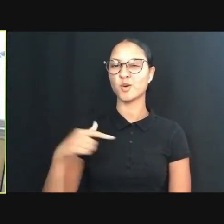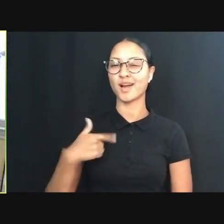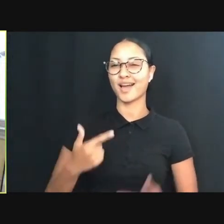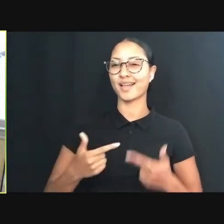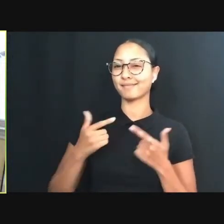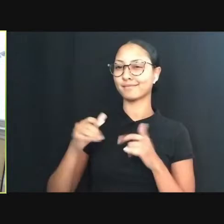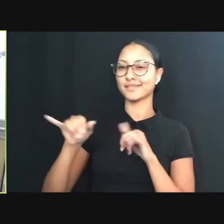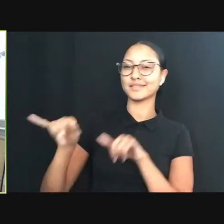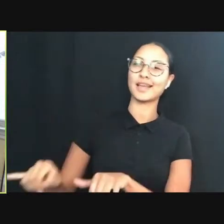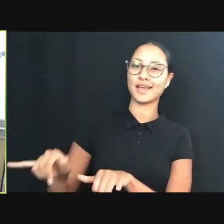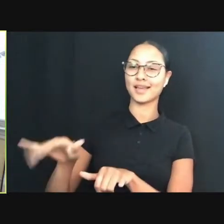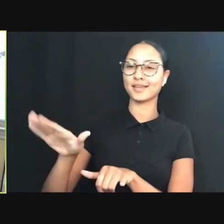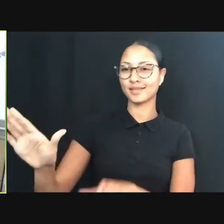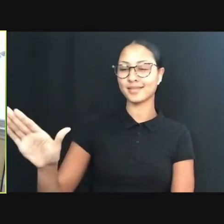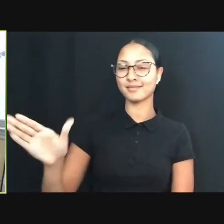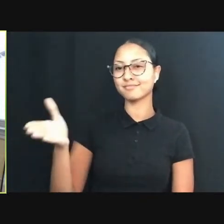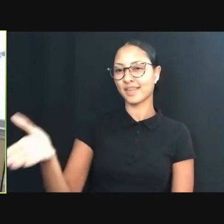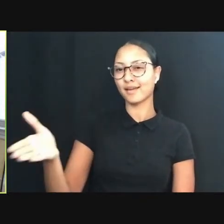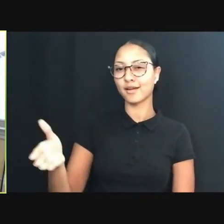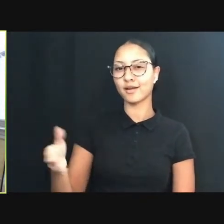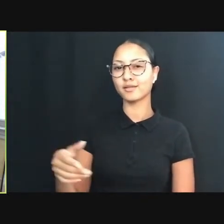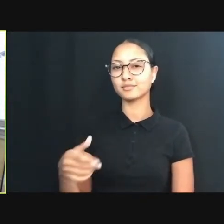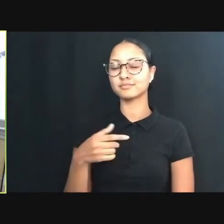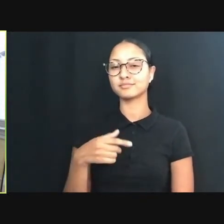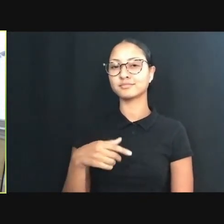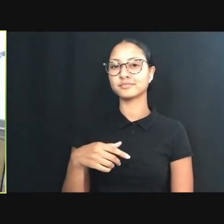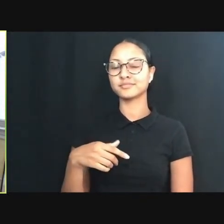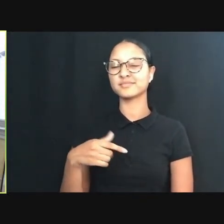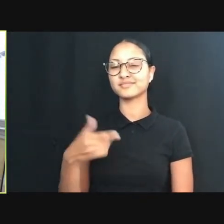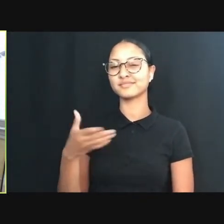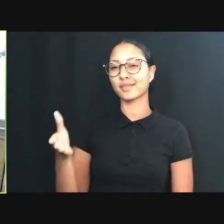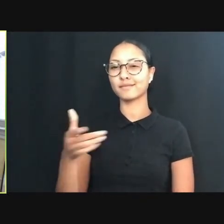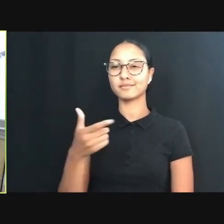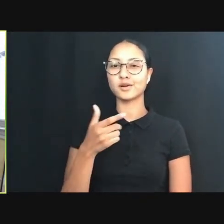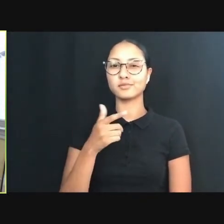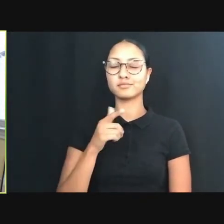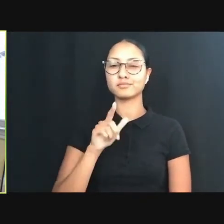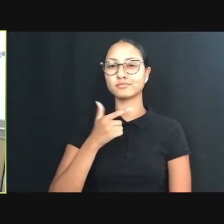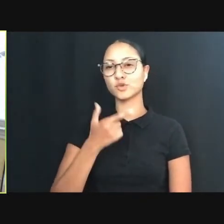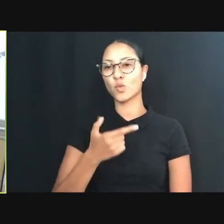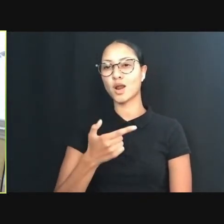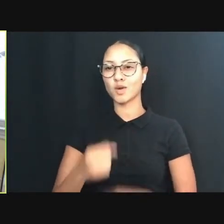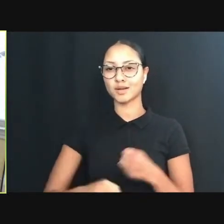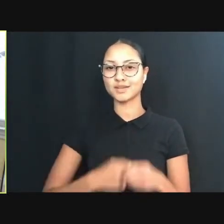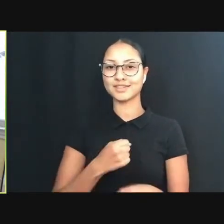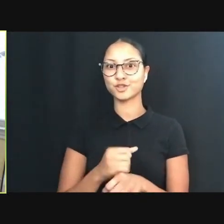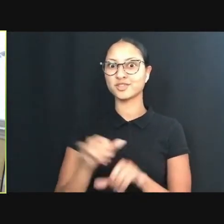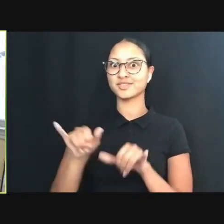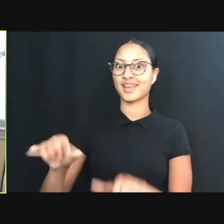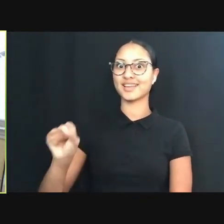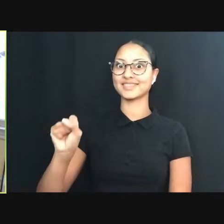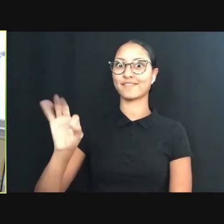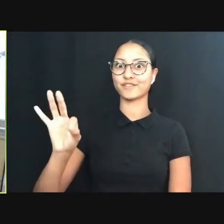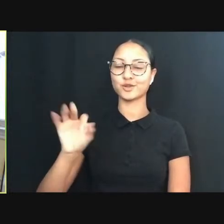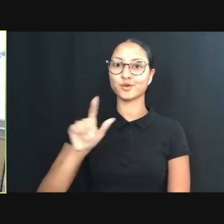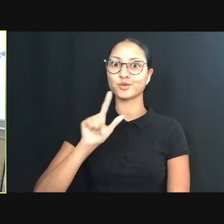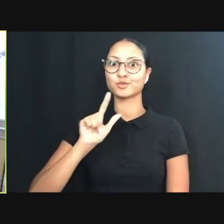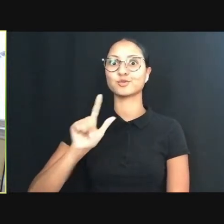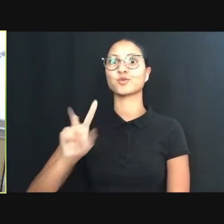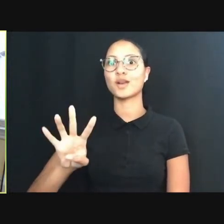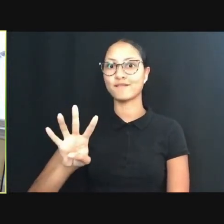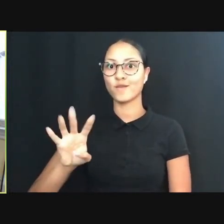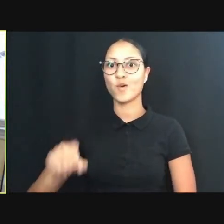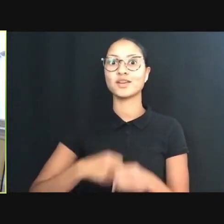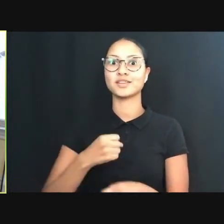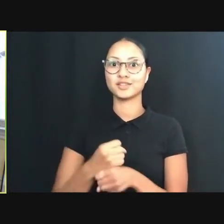in New York for 21 years. I lived in San Francisco for 24 years. Like, that's why San Francisco got to be my home, because it was the place I stayed the